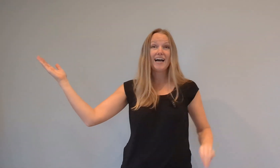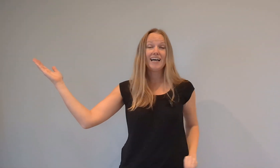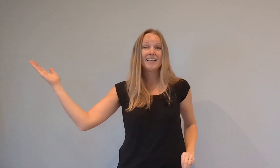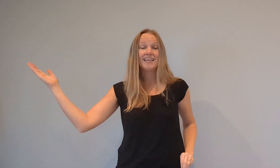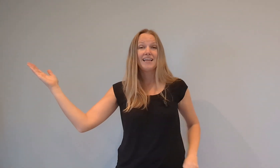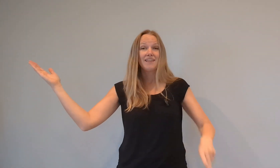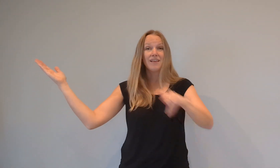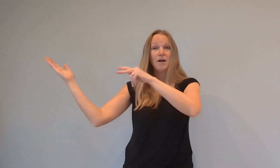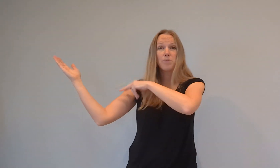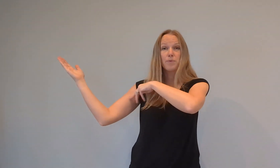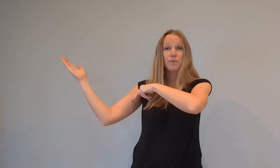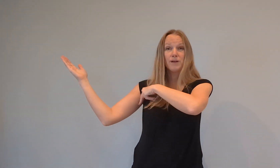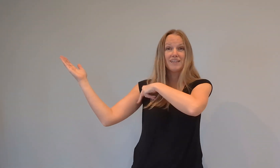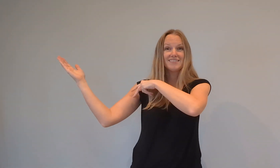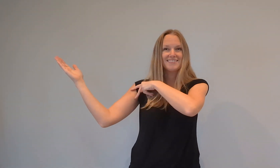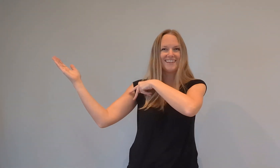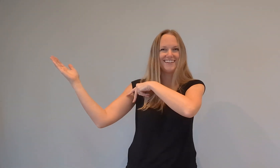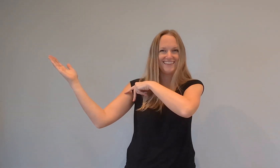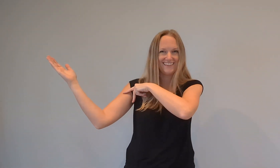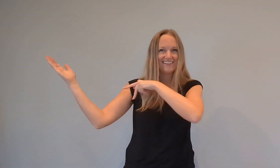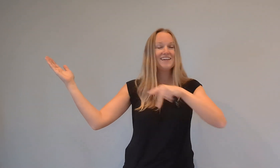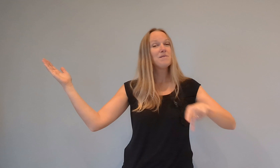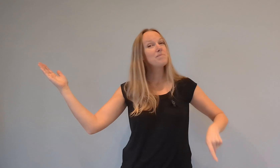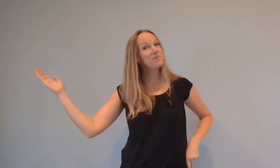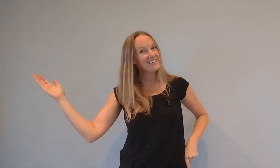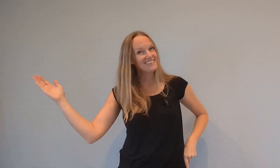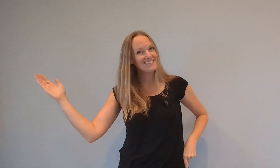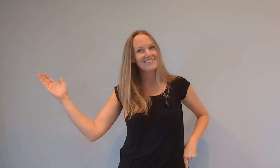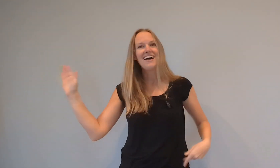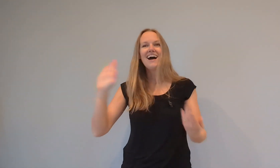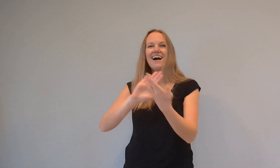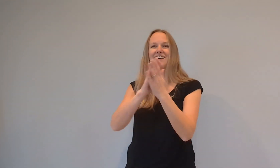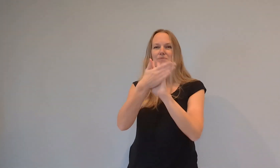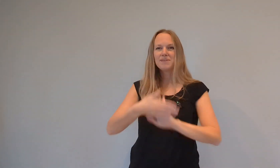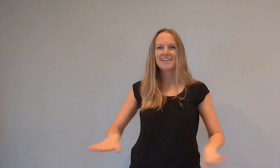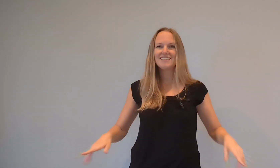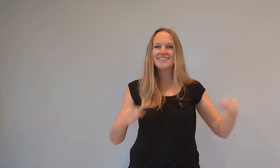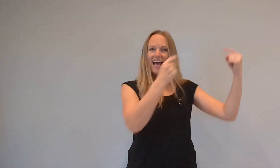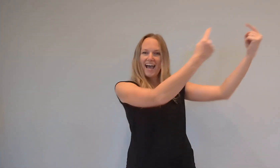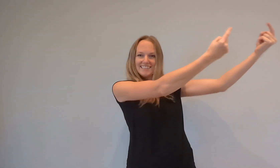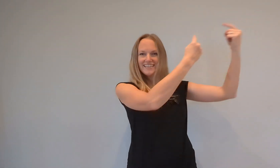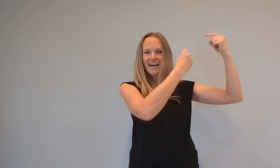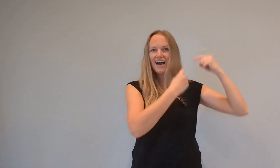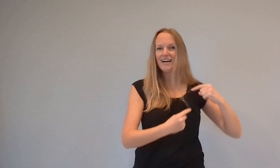Messiah, the Prince, Prince of Peace has